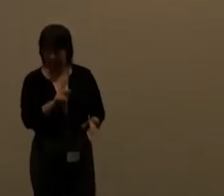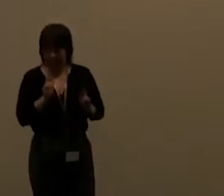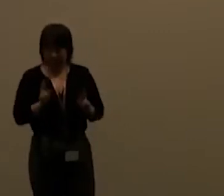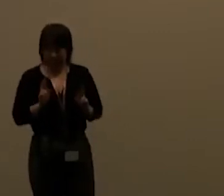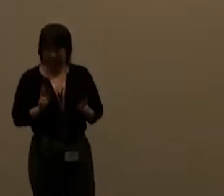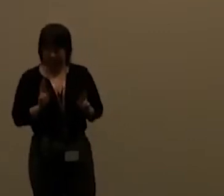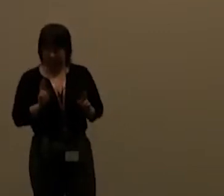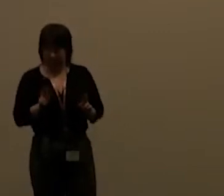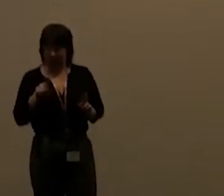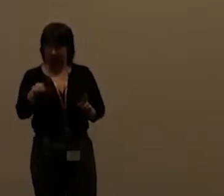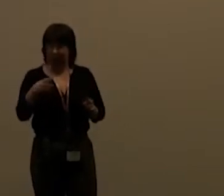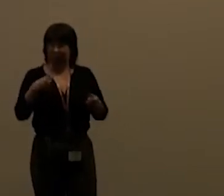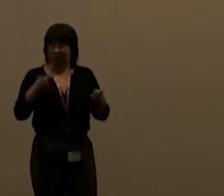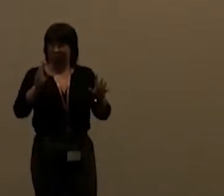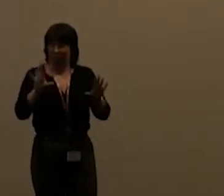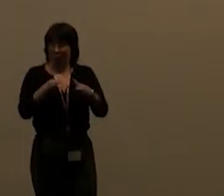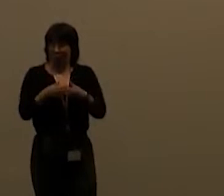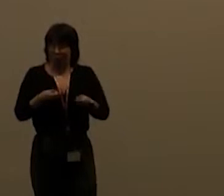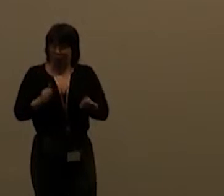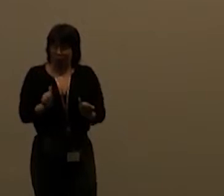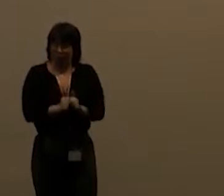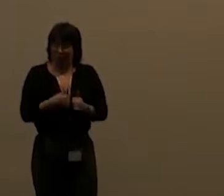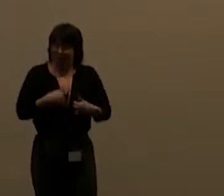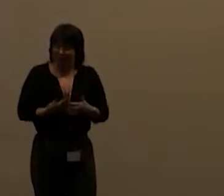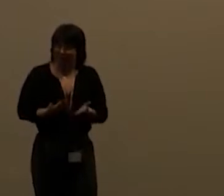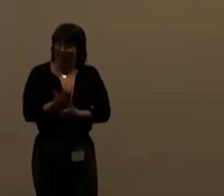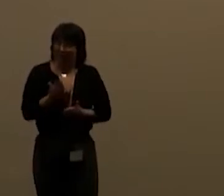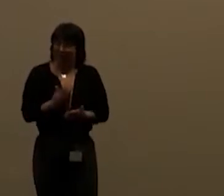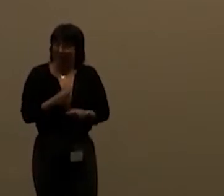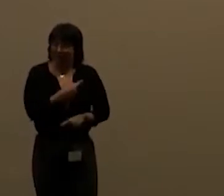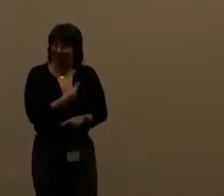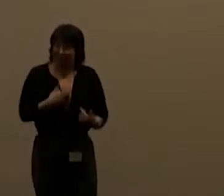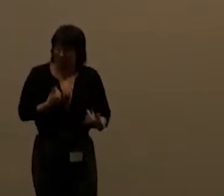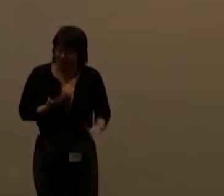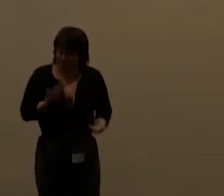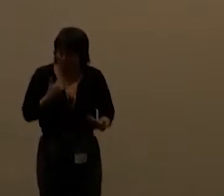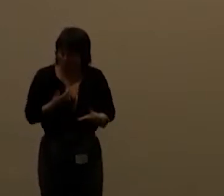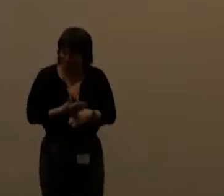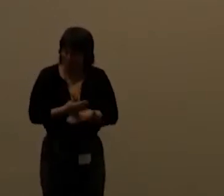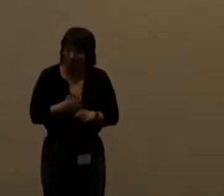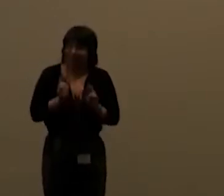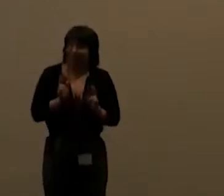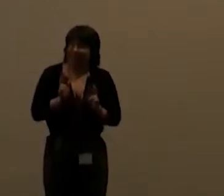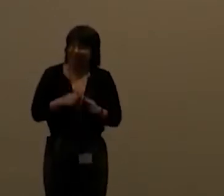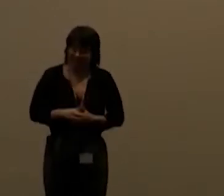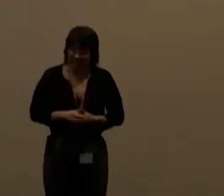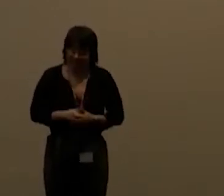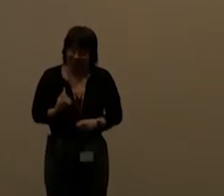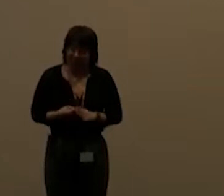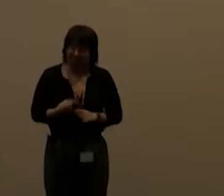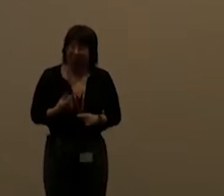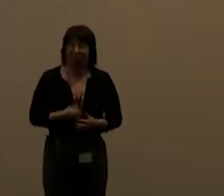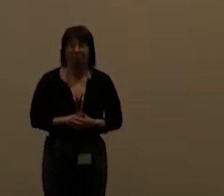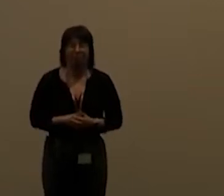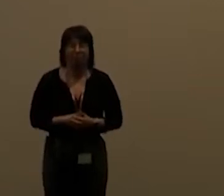my fingers that the demo gods are with me today because it's a live demo. I did not pre-record anything. So we'll see here. Hopefully it'll be pretty fast